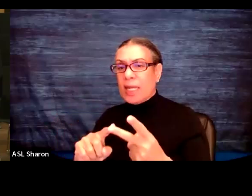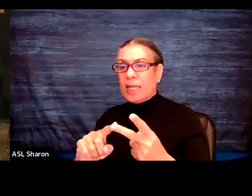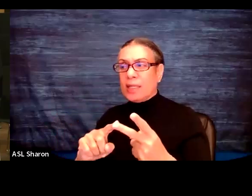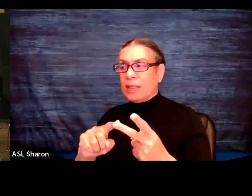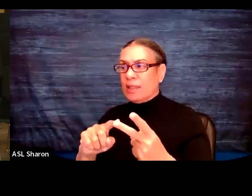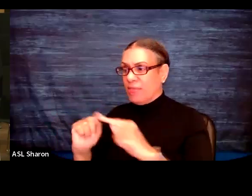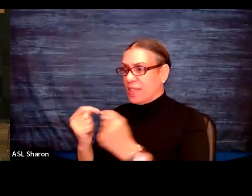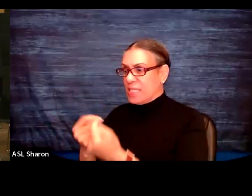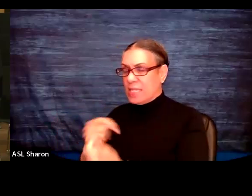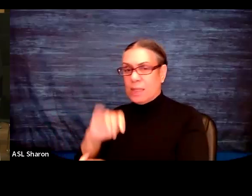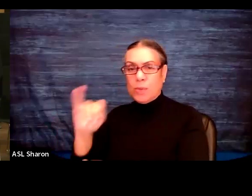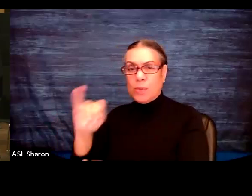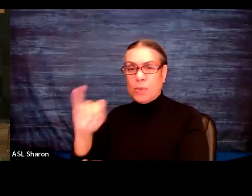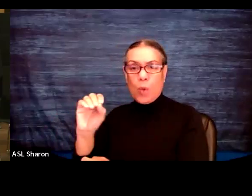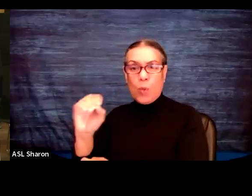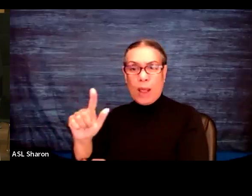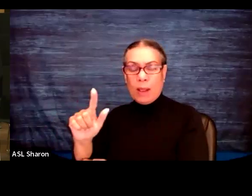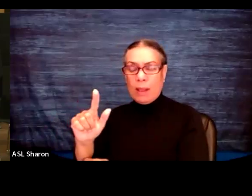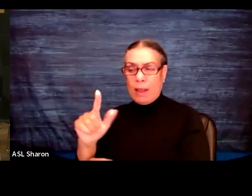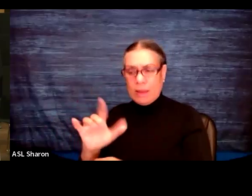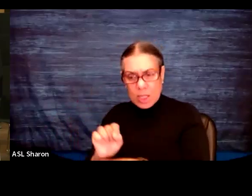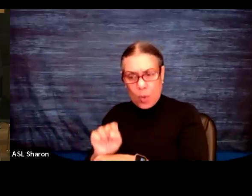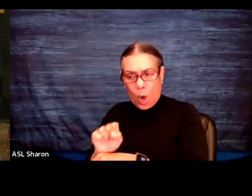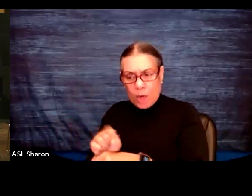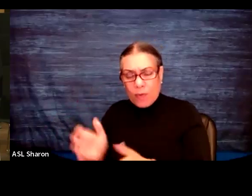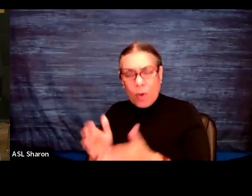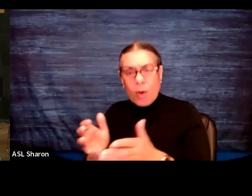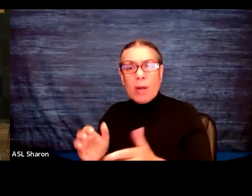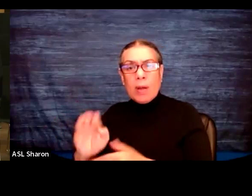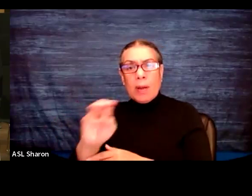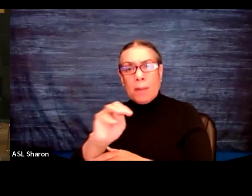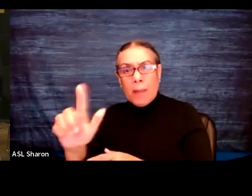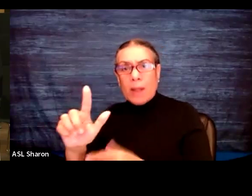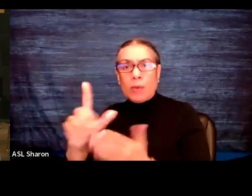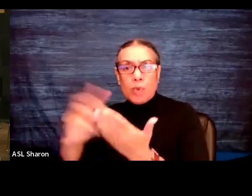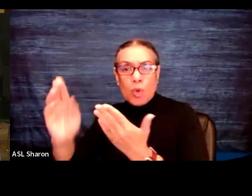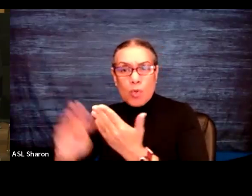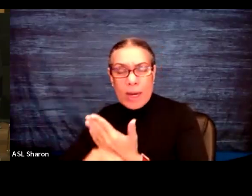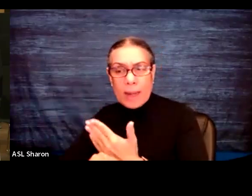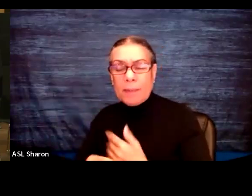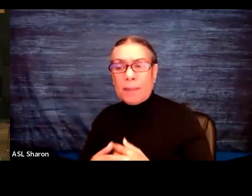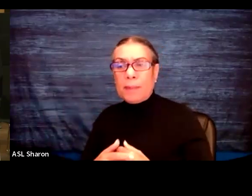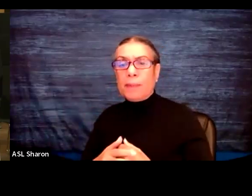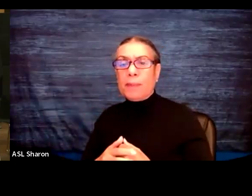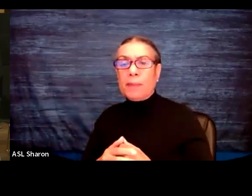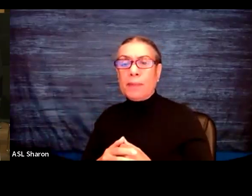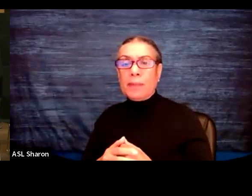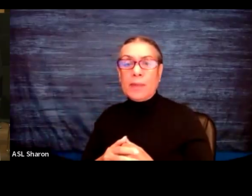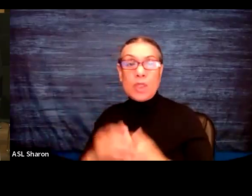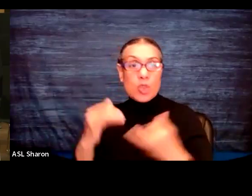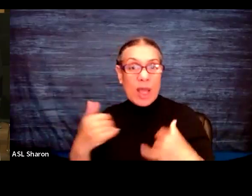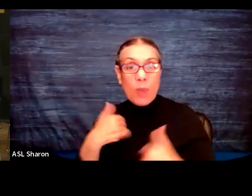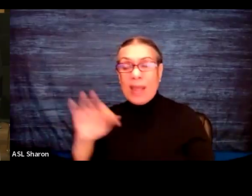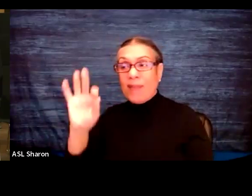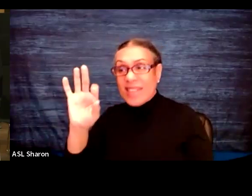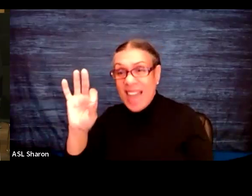have done a lot of work to build up new multilingual learner programs. We have these 9